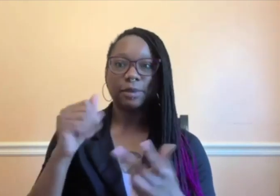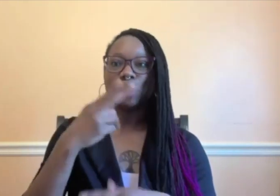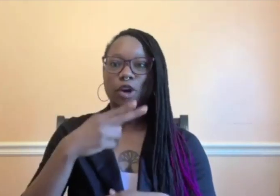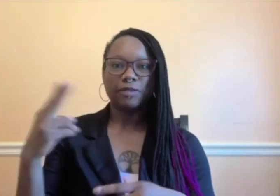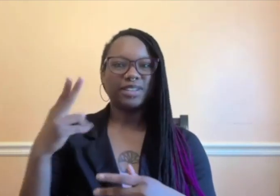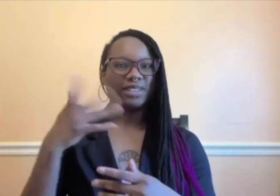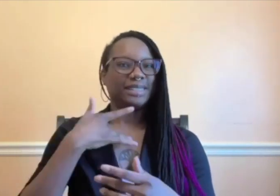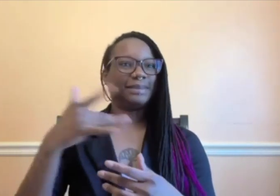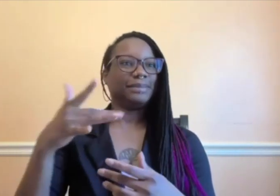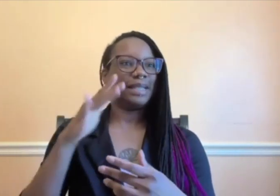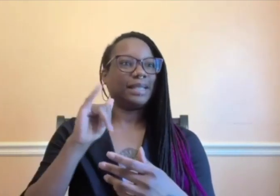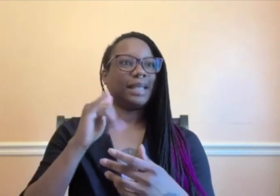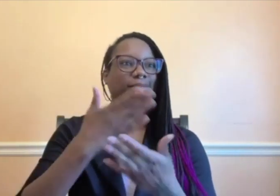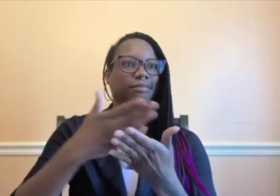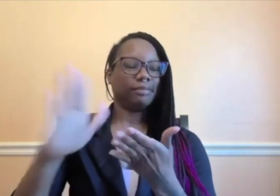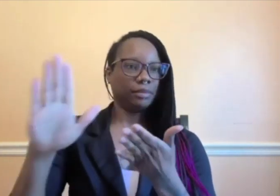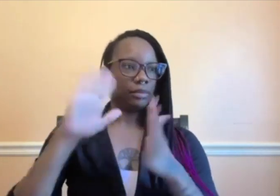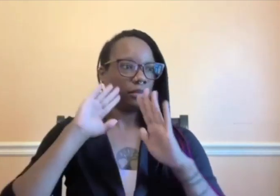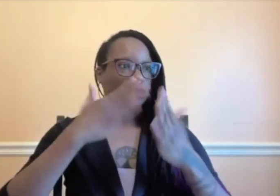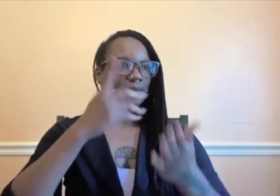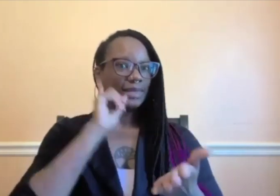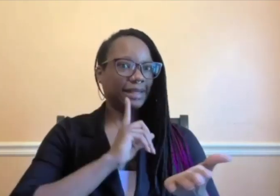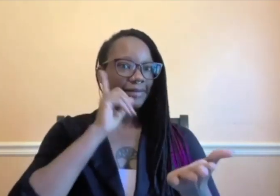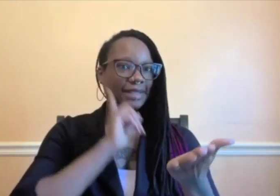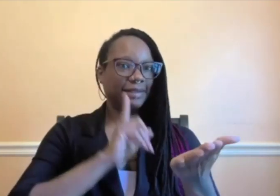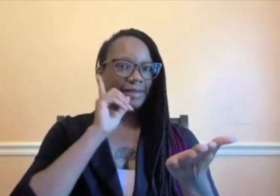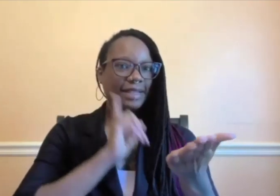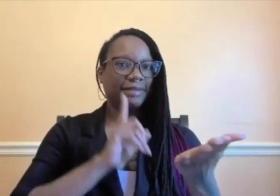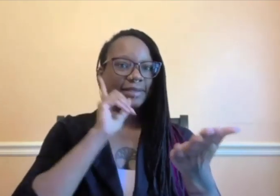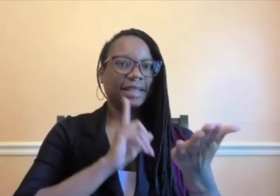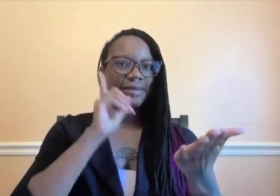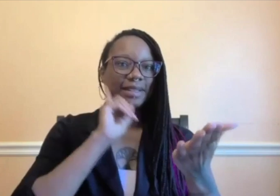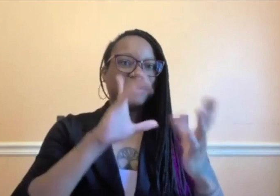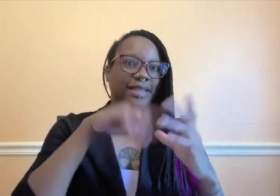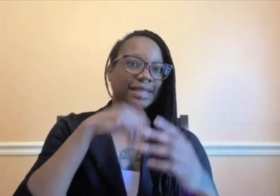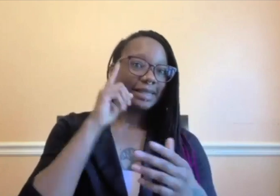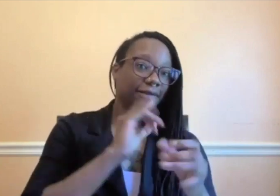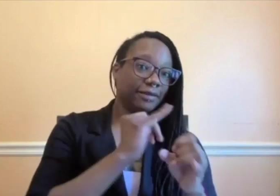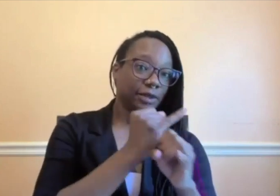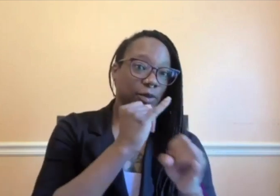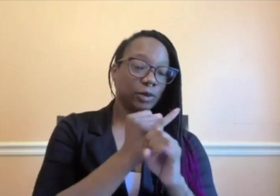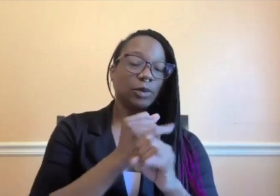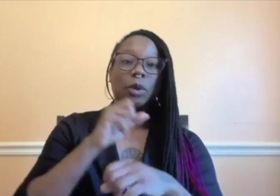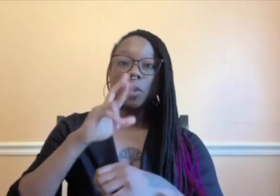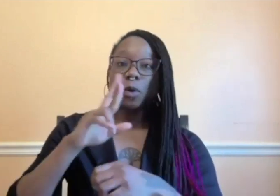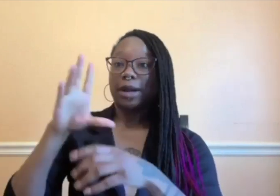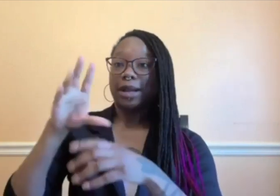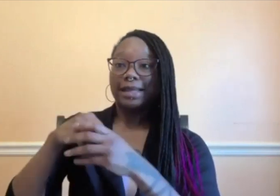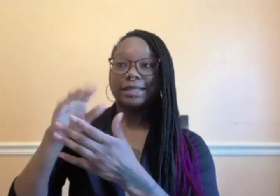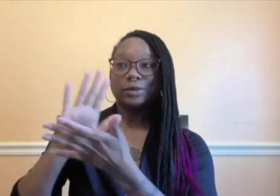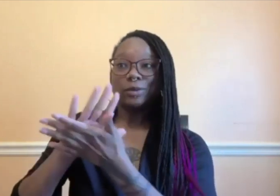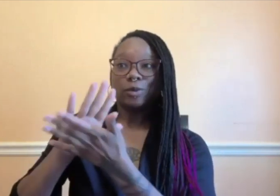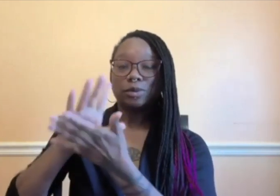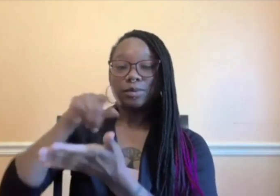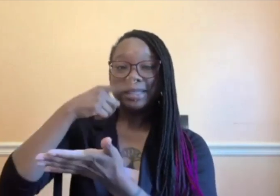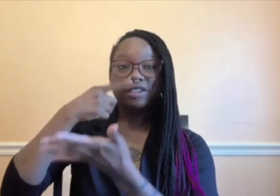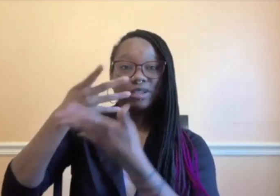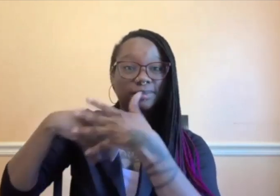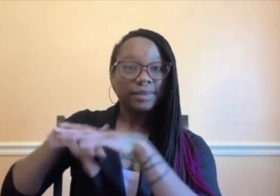of deaf-blind, deaf-disabled people, people who had been marginalized, and people who had been in deaf